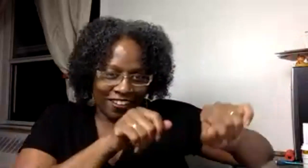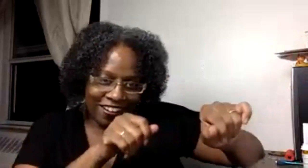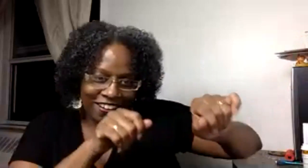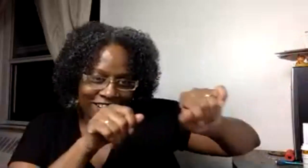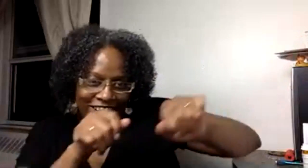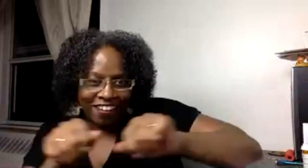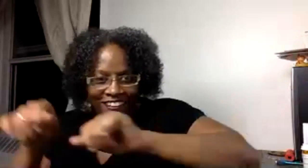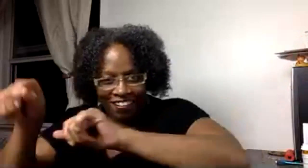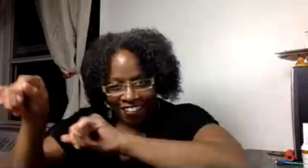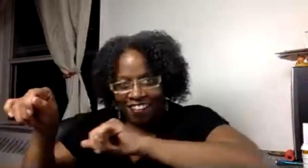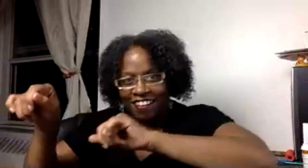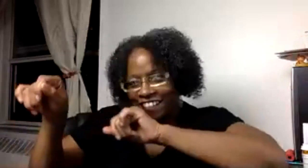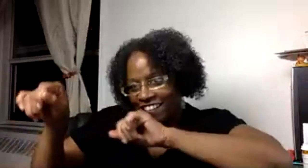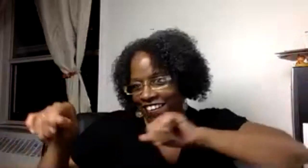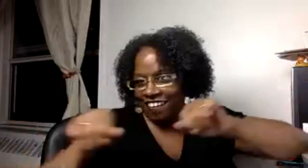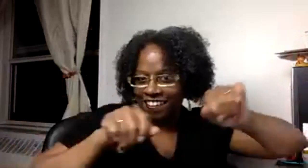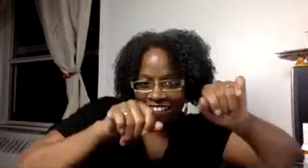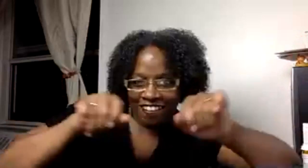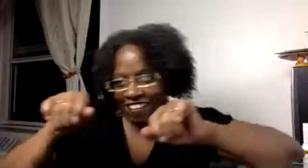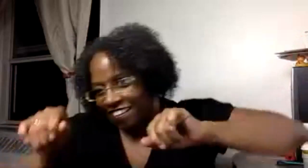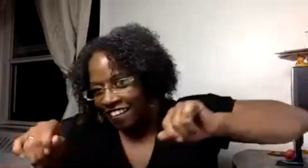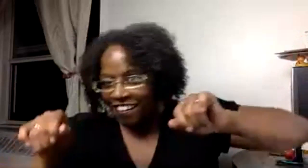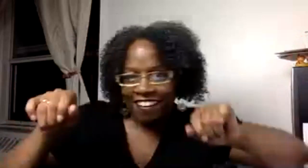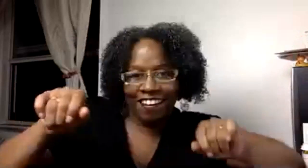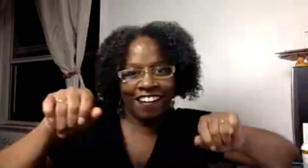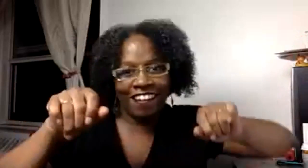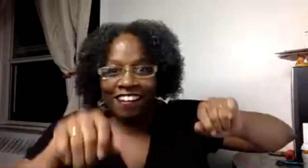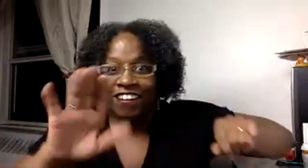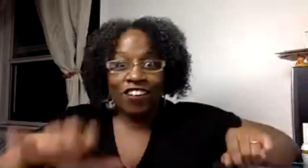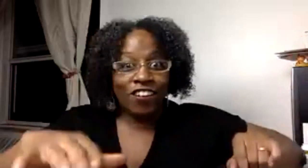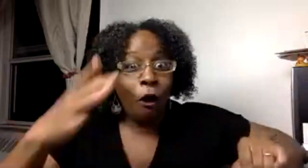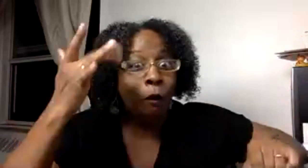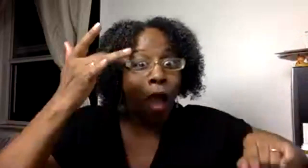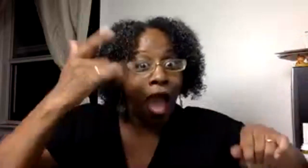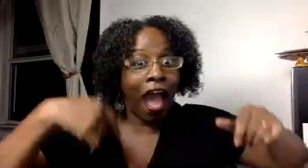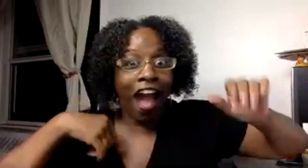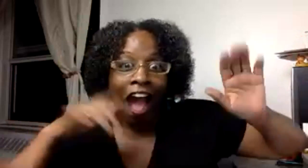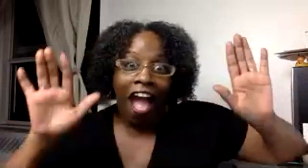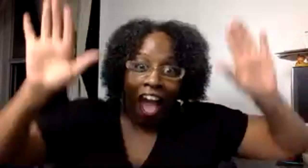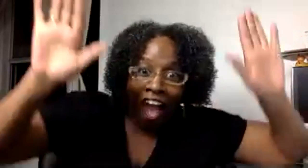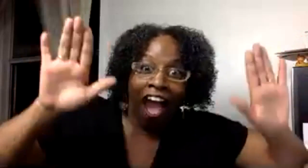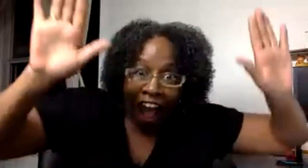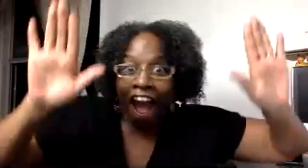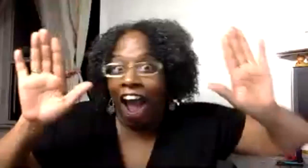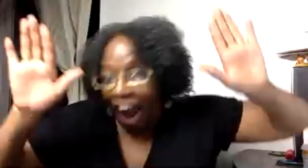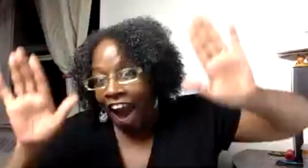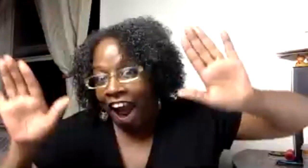Marcelette is dancing and signing deaf is not a dirty word. And everyone else is joining in and dancing